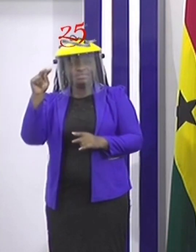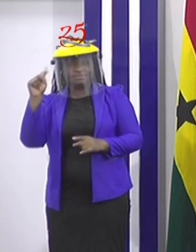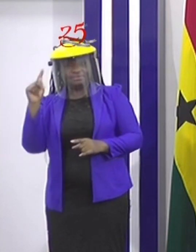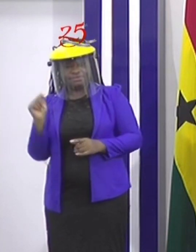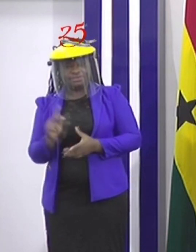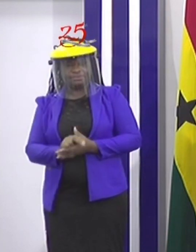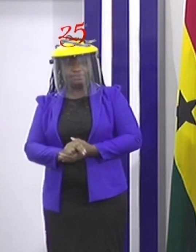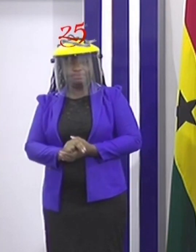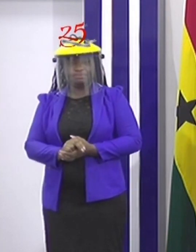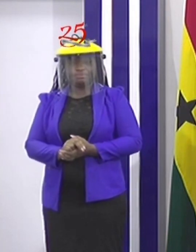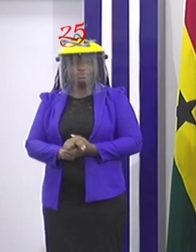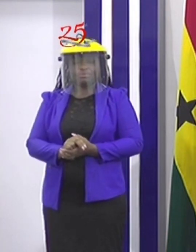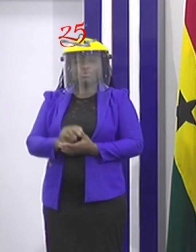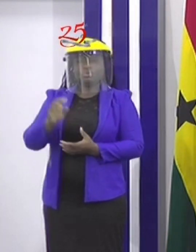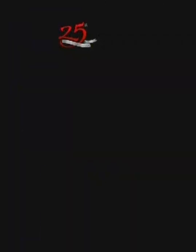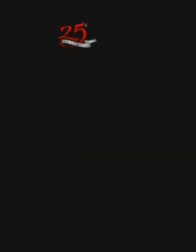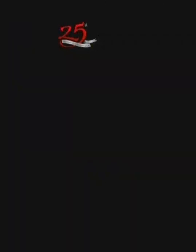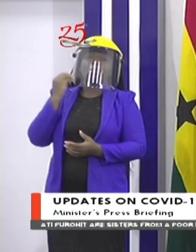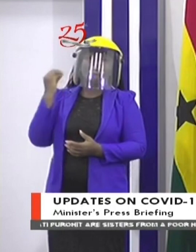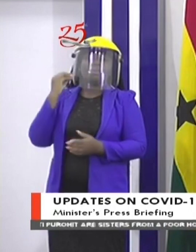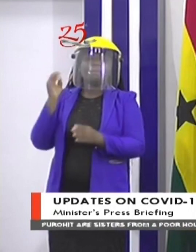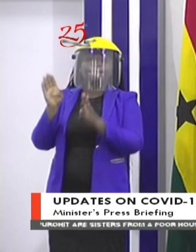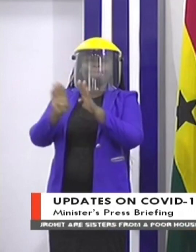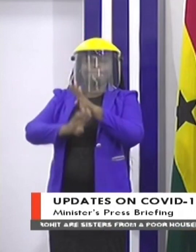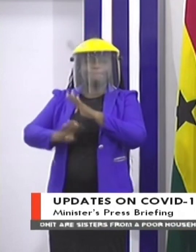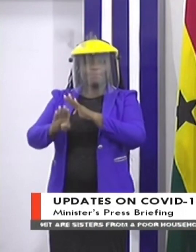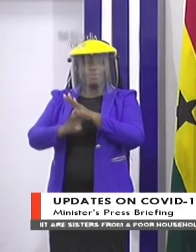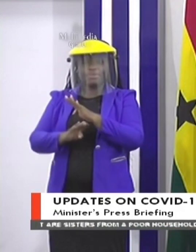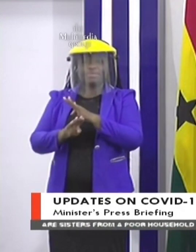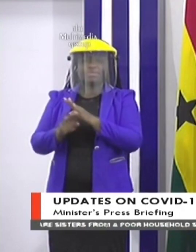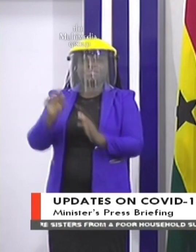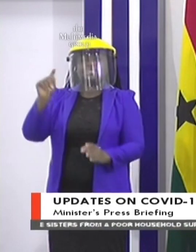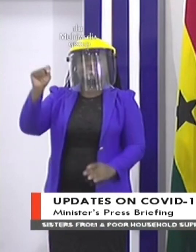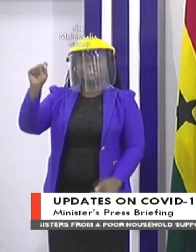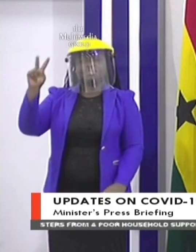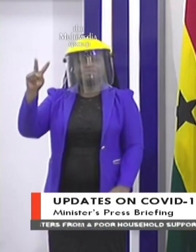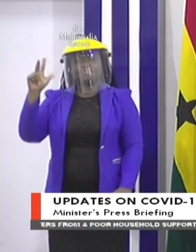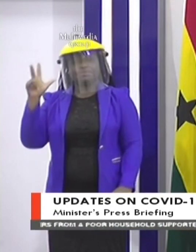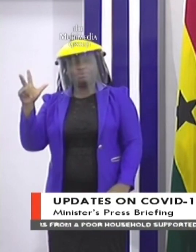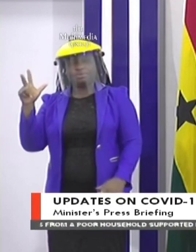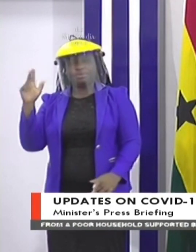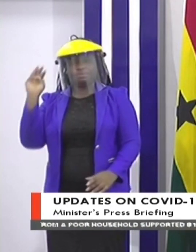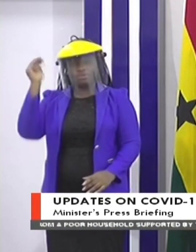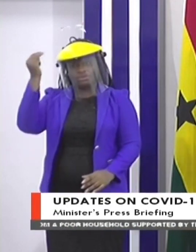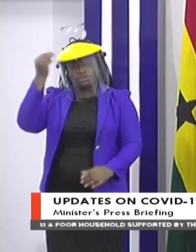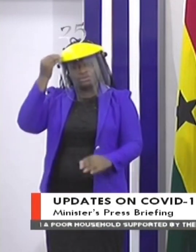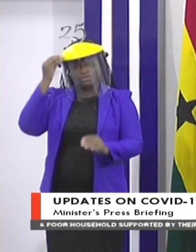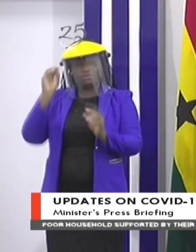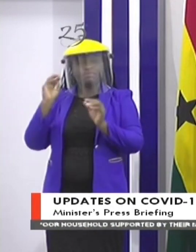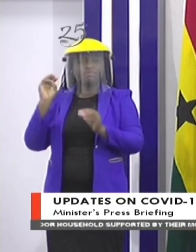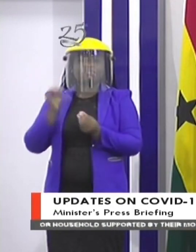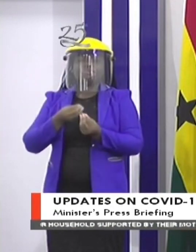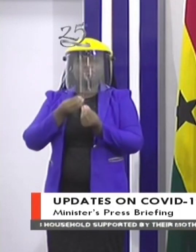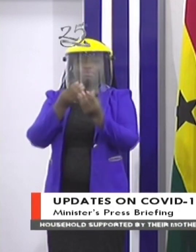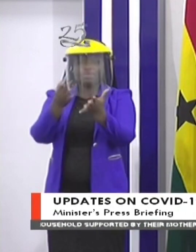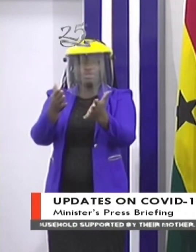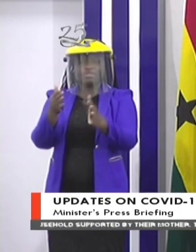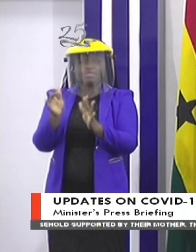handles, Home-Based TV, TV3, Atinka TV, Ministry of Information social media